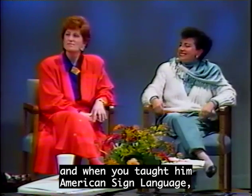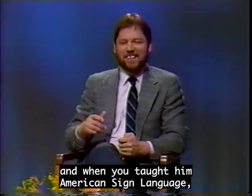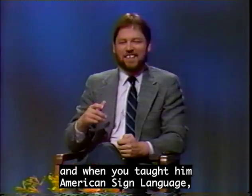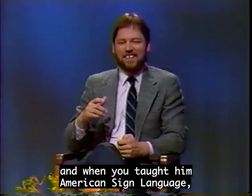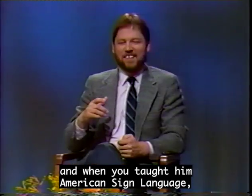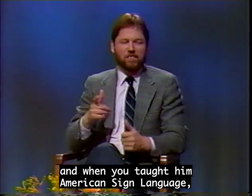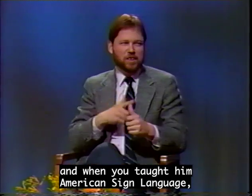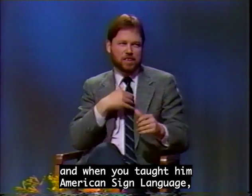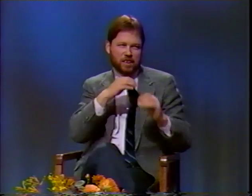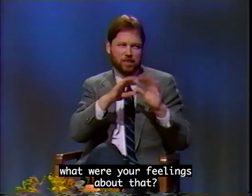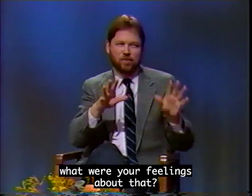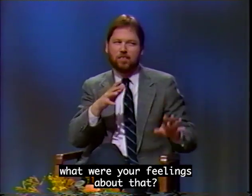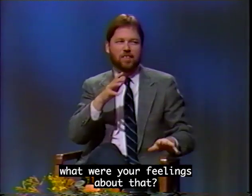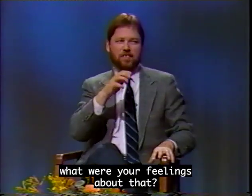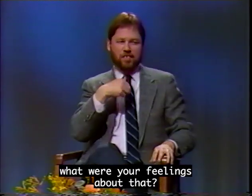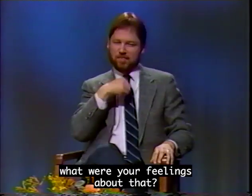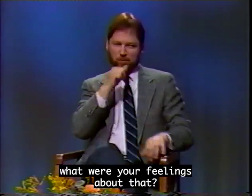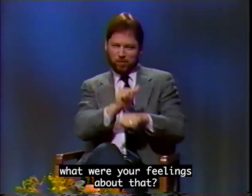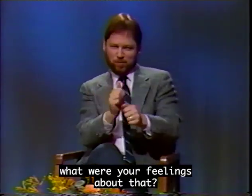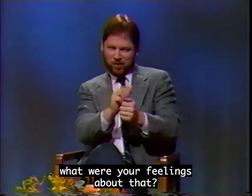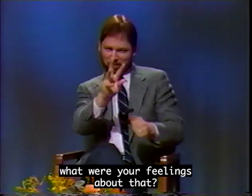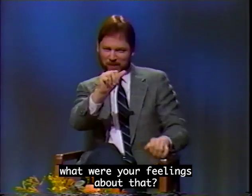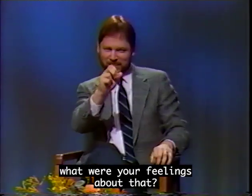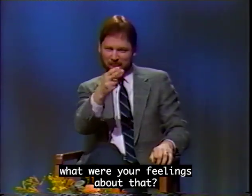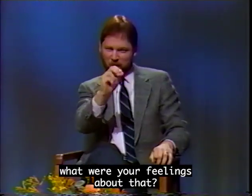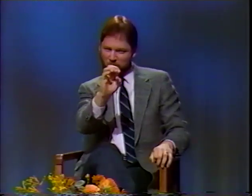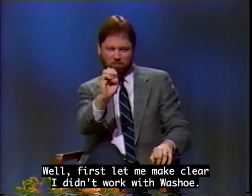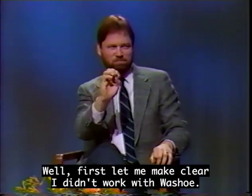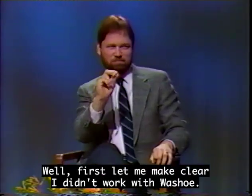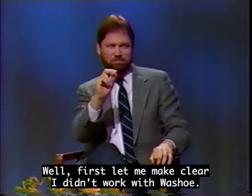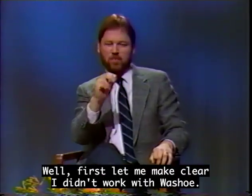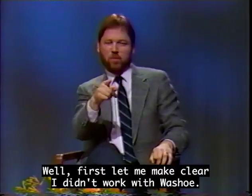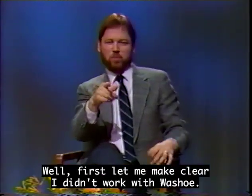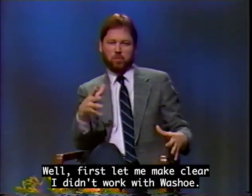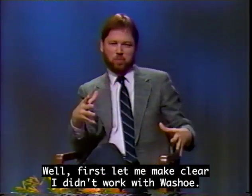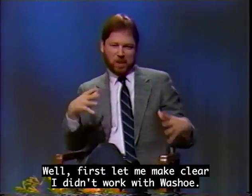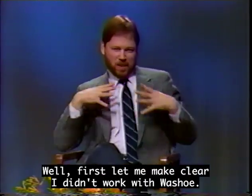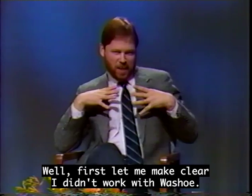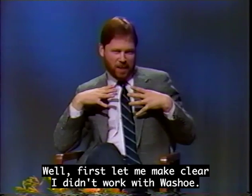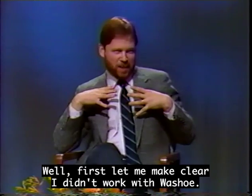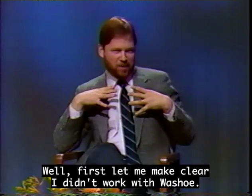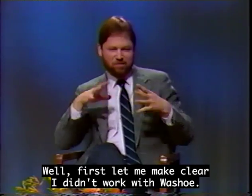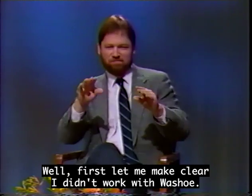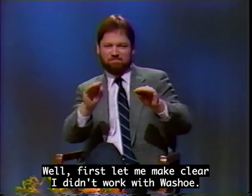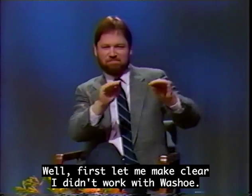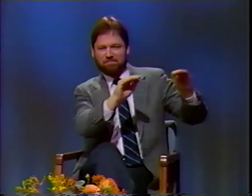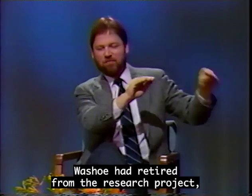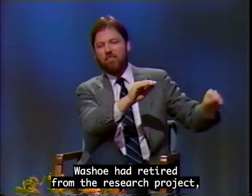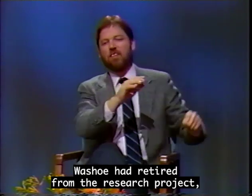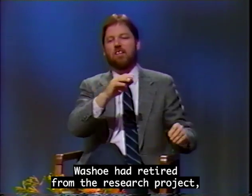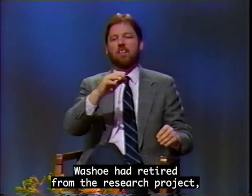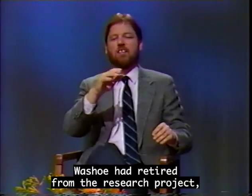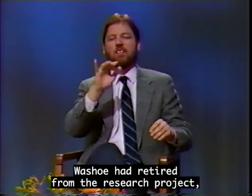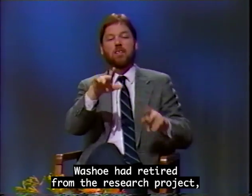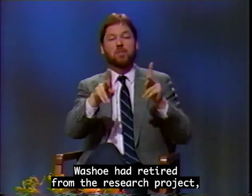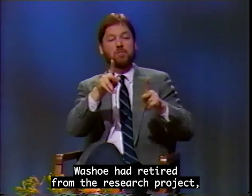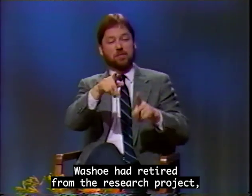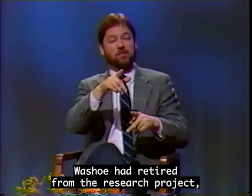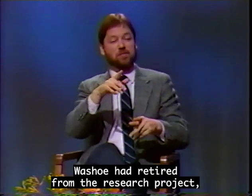taught him American Sign Language, what were your feelings about that? Well, first let me make clear, I didn't work with Washo. Washo had retired